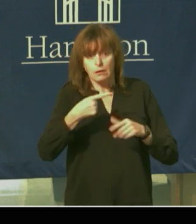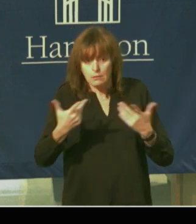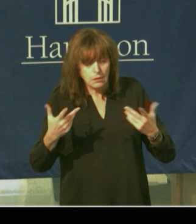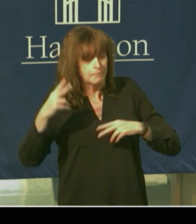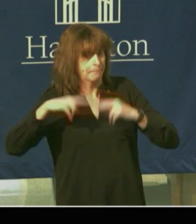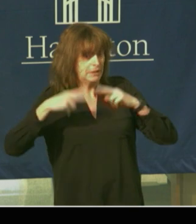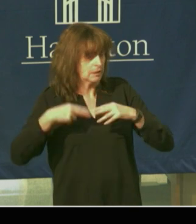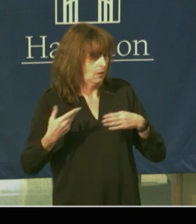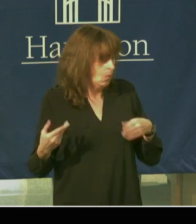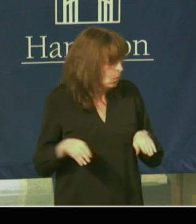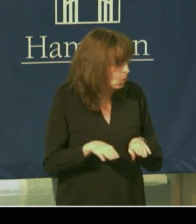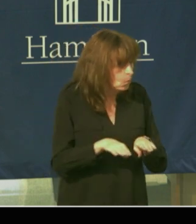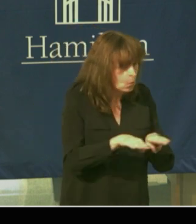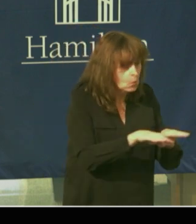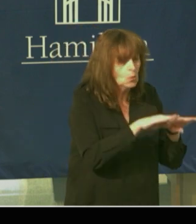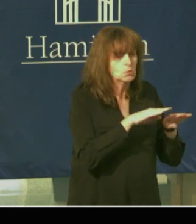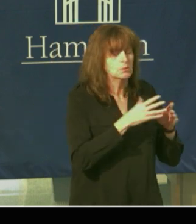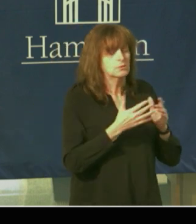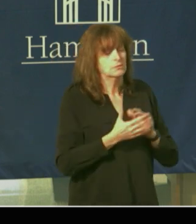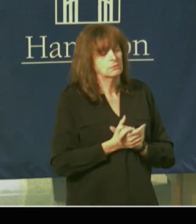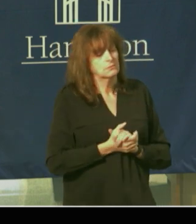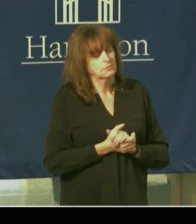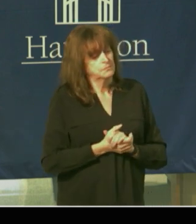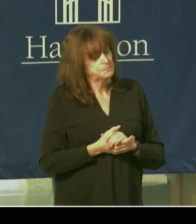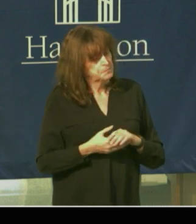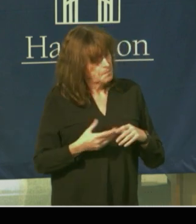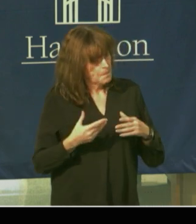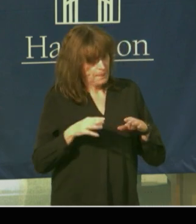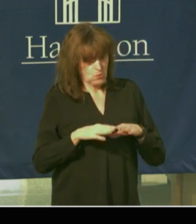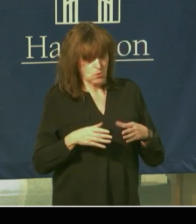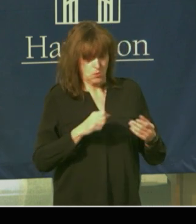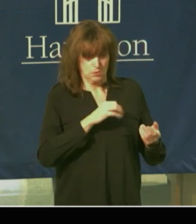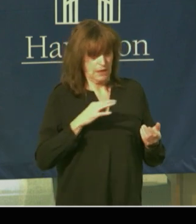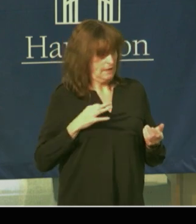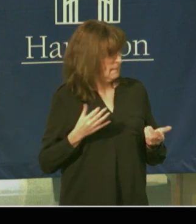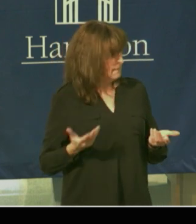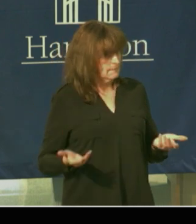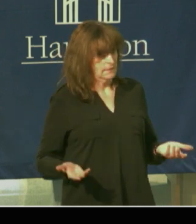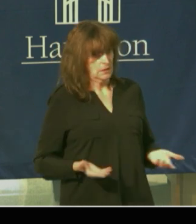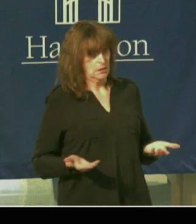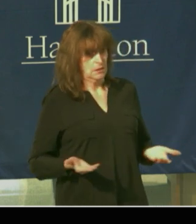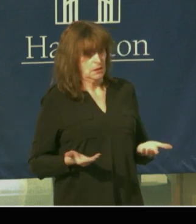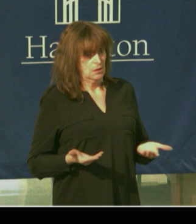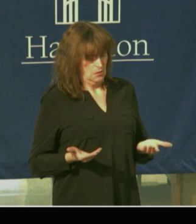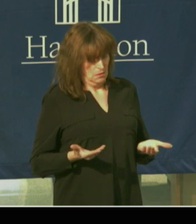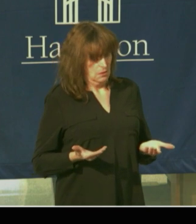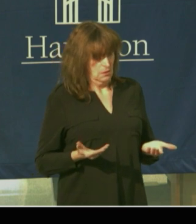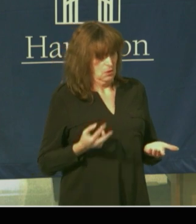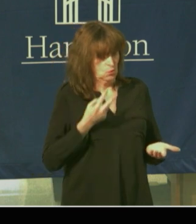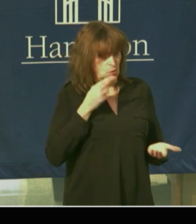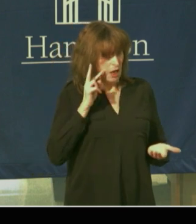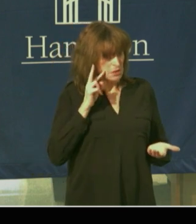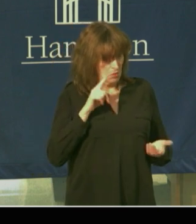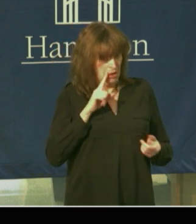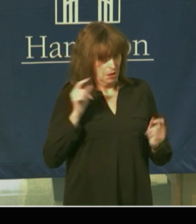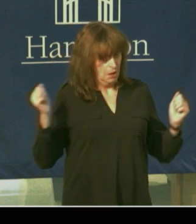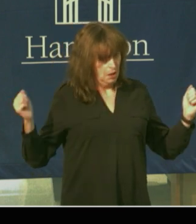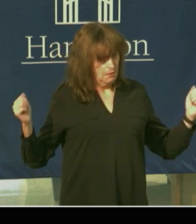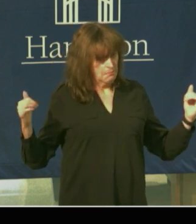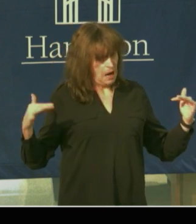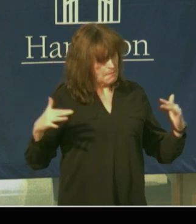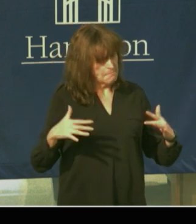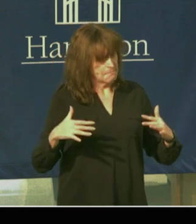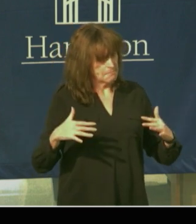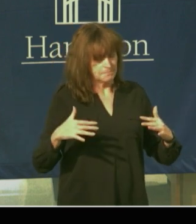recently decanted most of our staff out of our own offices. Just 2 days ago, we had an almost full staff complement in our offices, As of